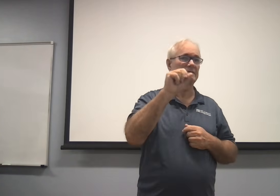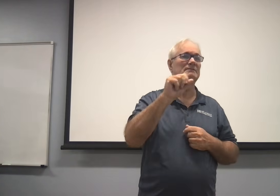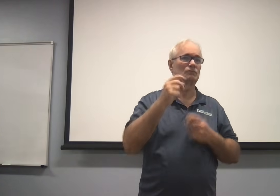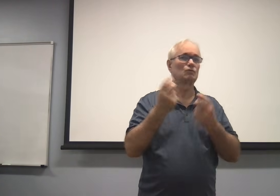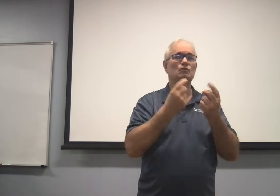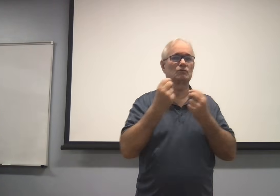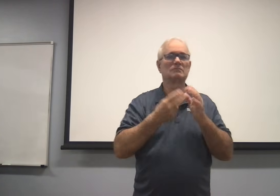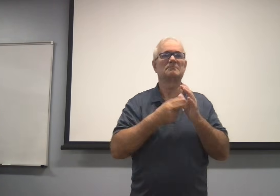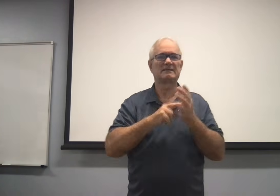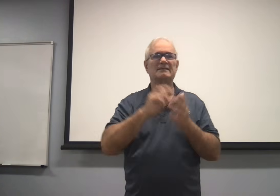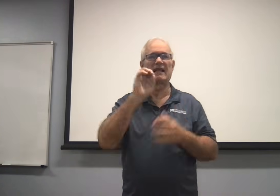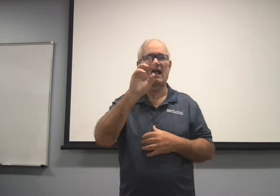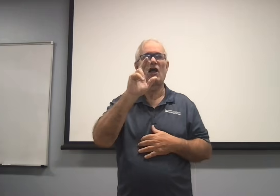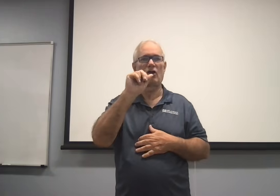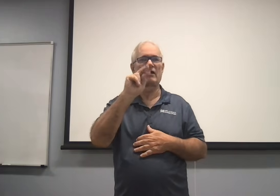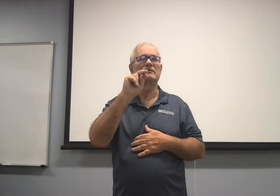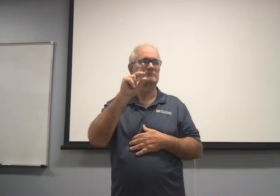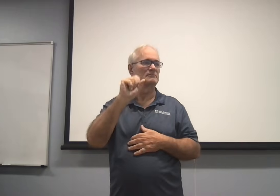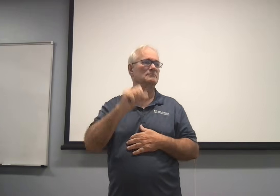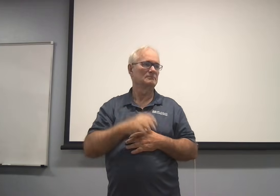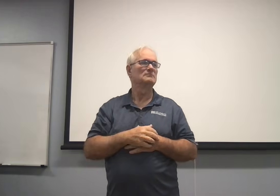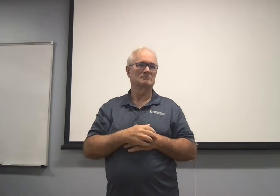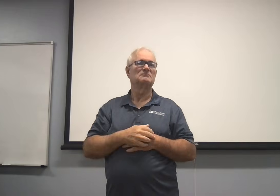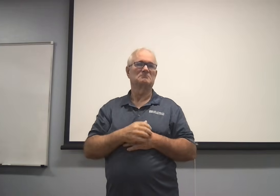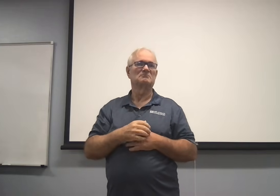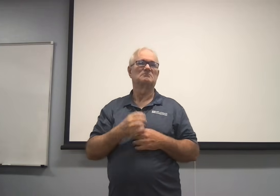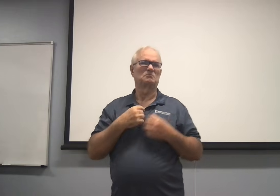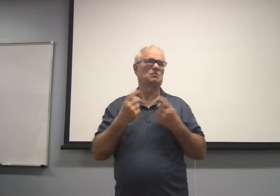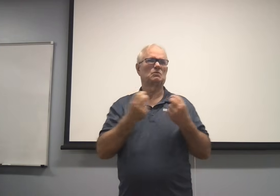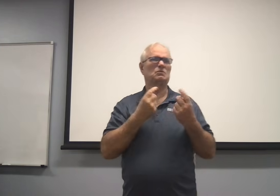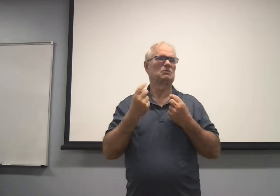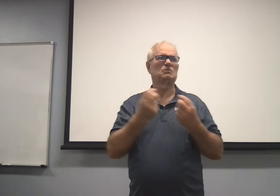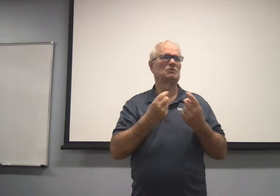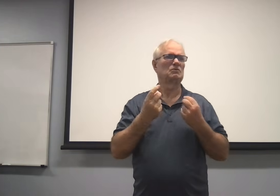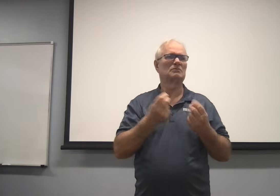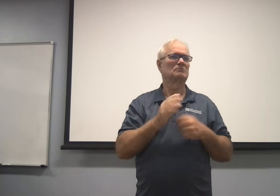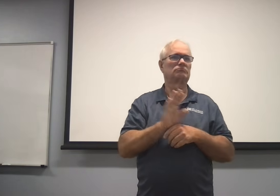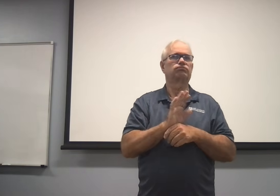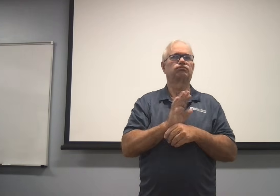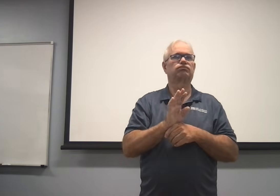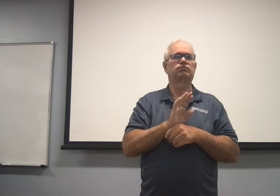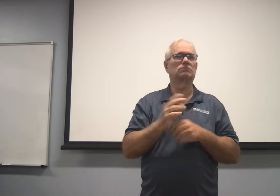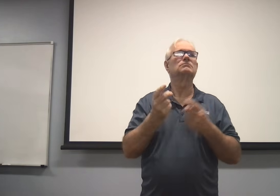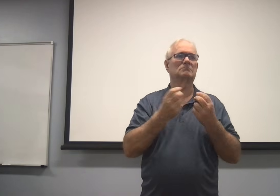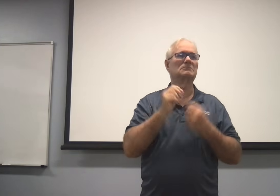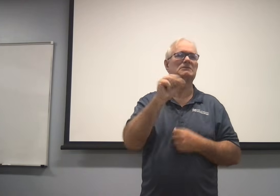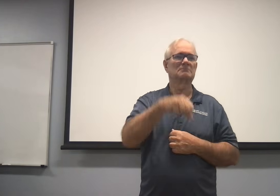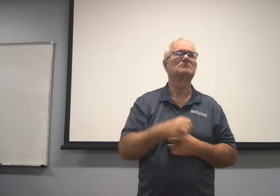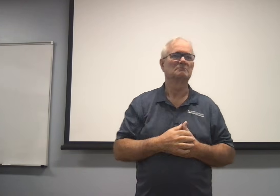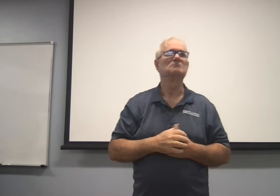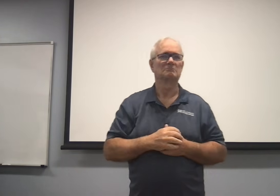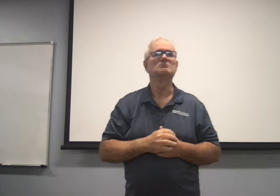Yeah, if you're doing errands, you can say do instead of errands. Yep. I'm busy. I'm doing stuff.